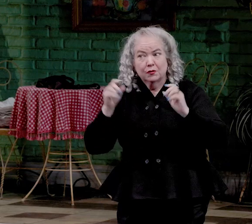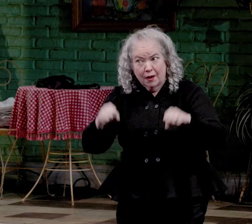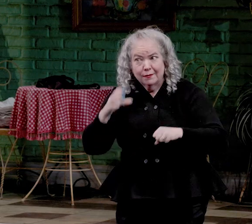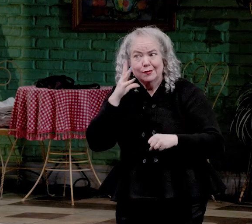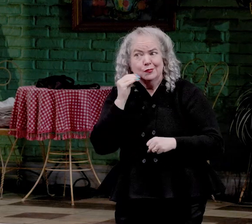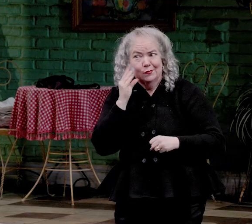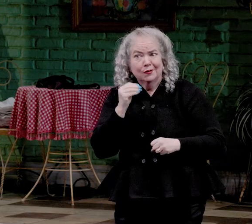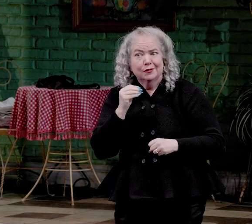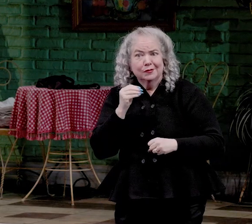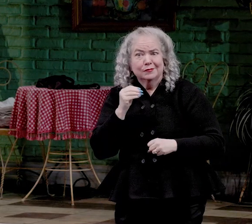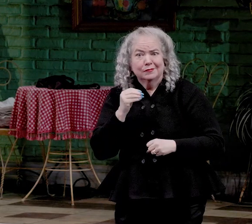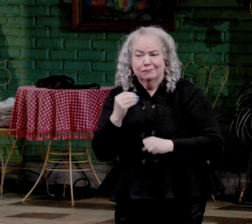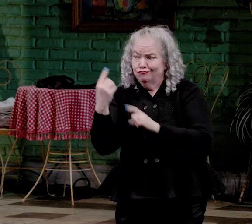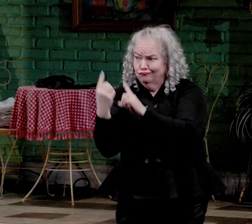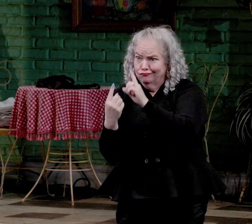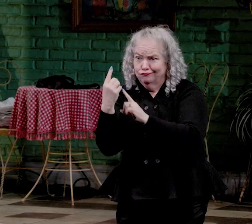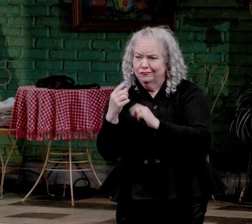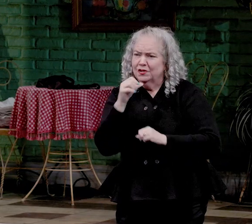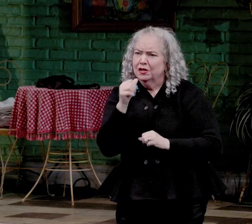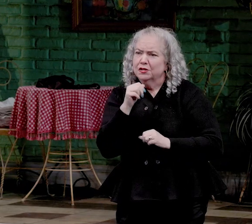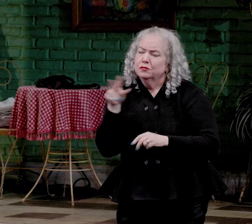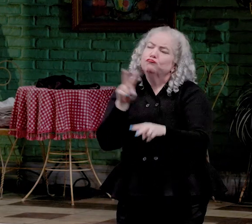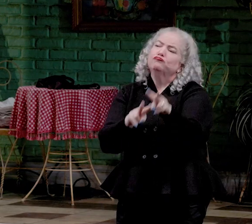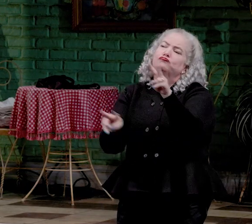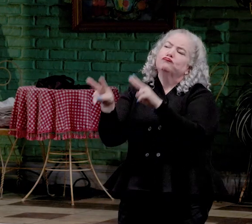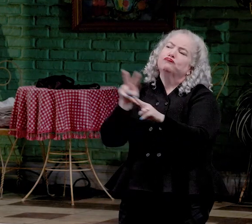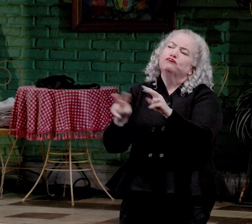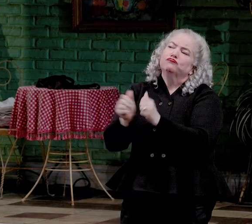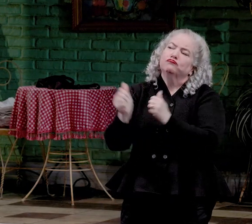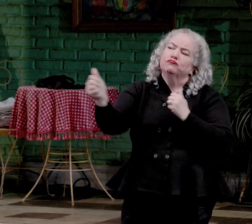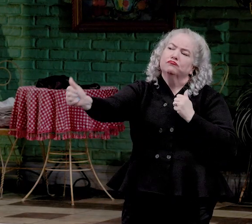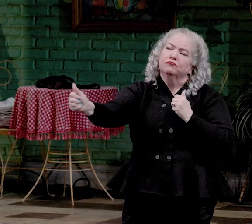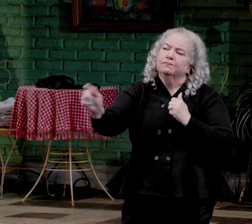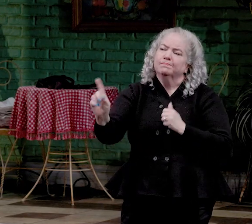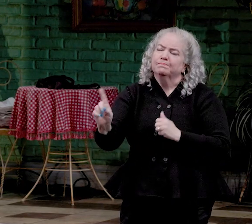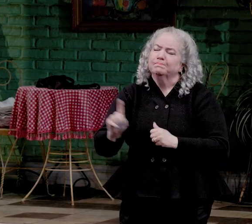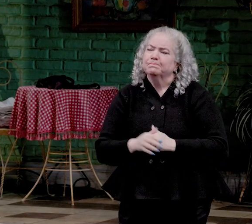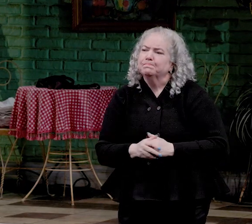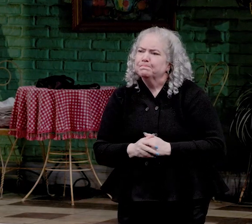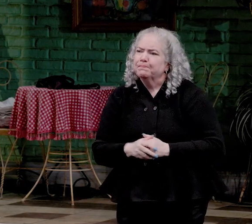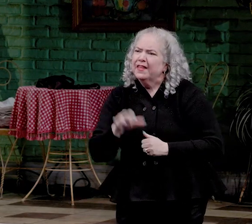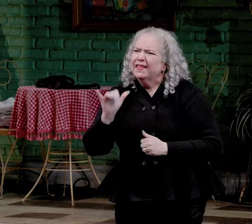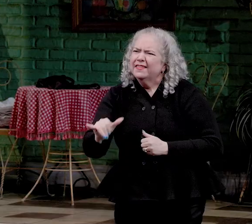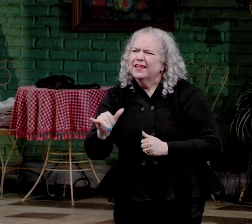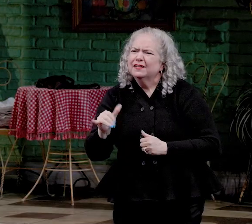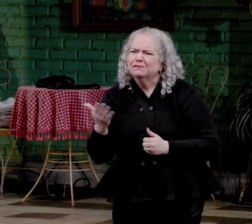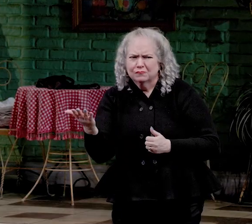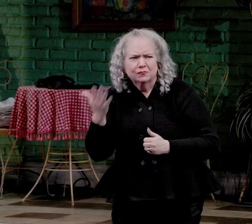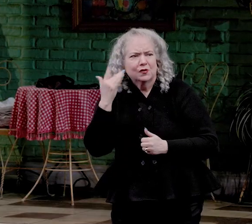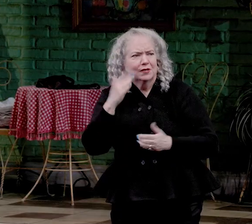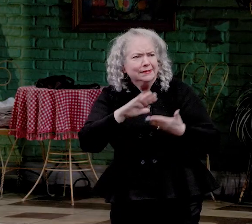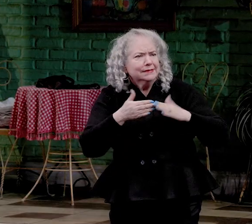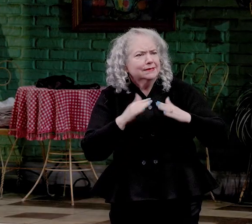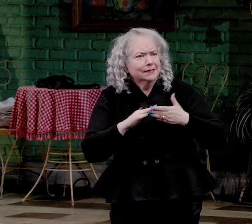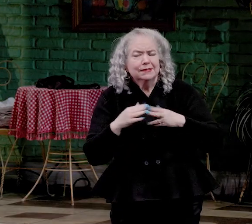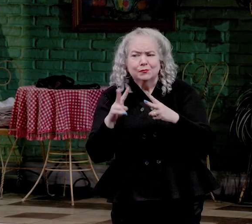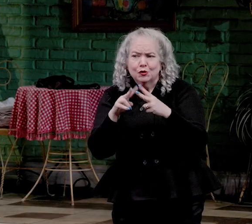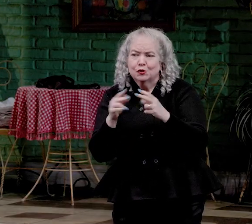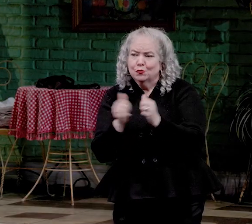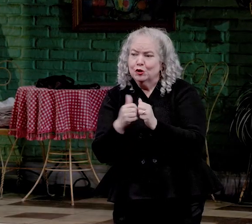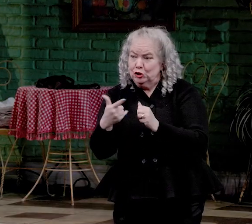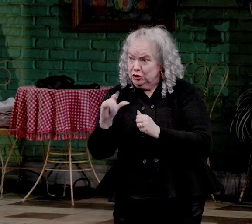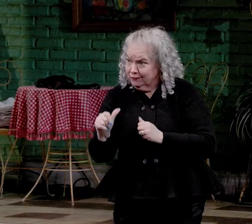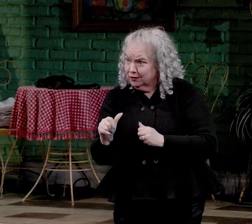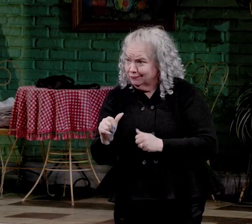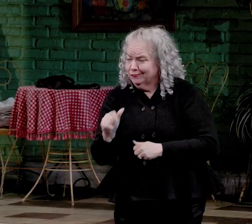up close, not just admire from afar. And that is what the city's partnership with Geva is